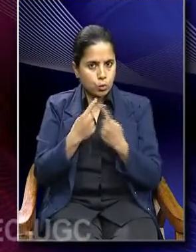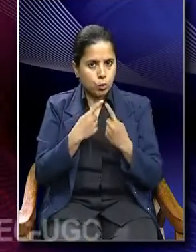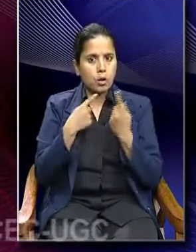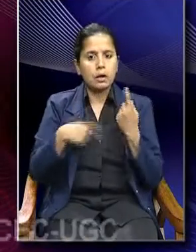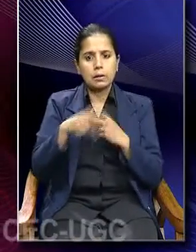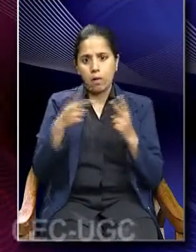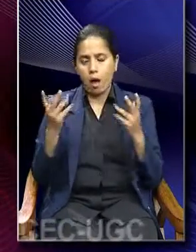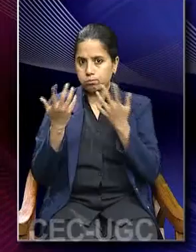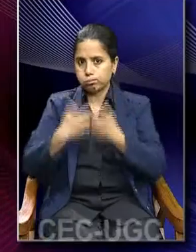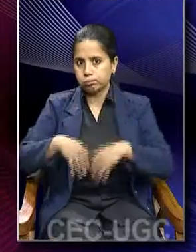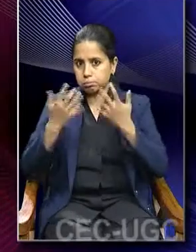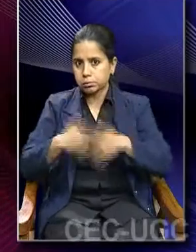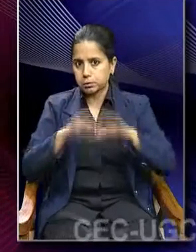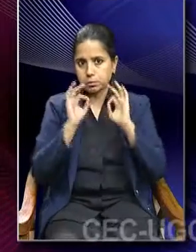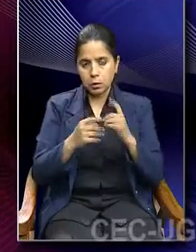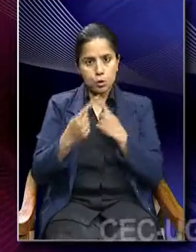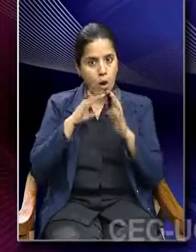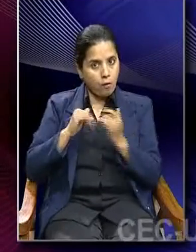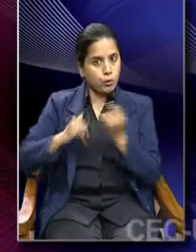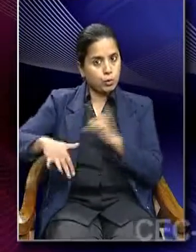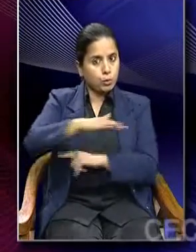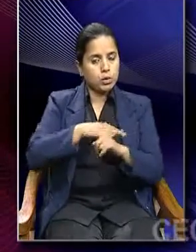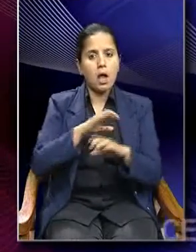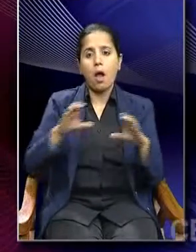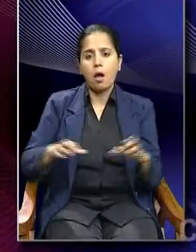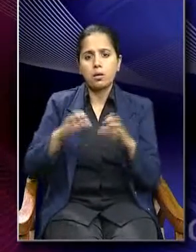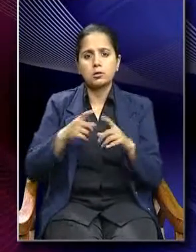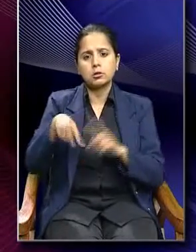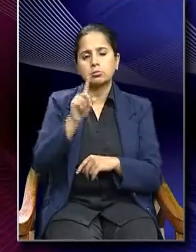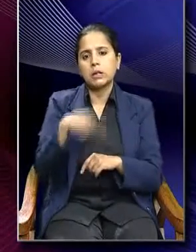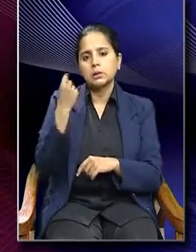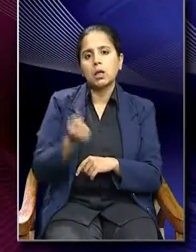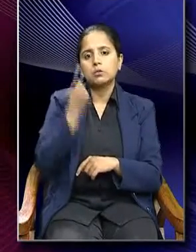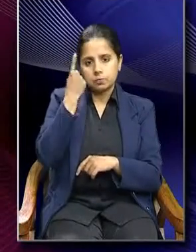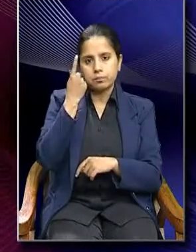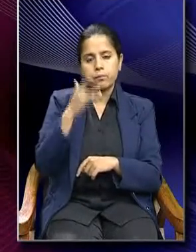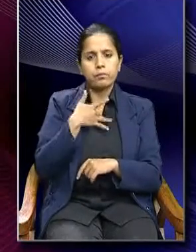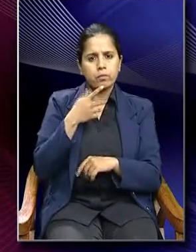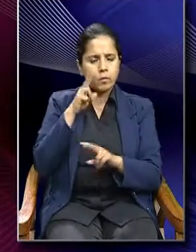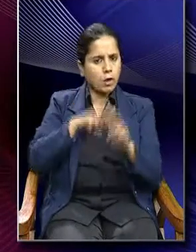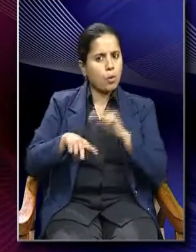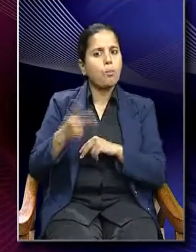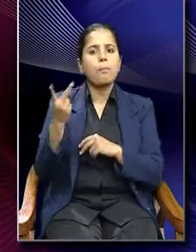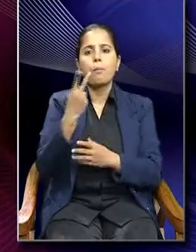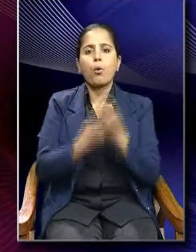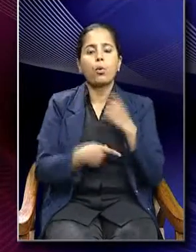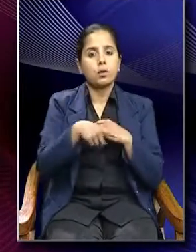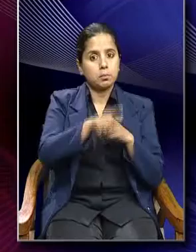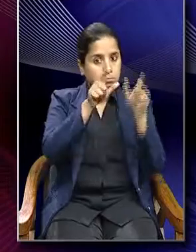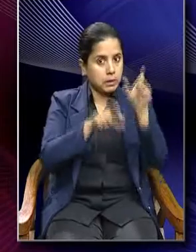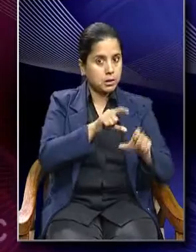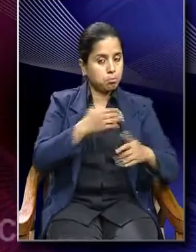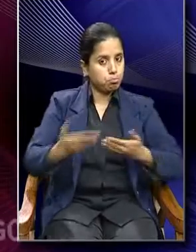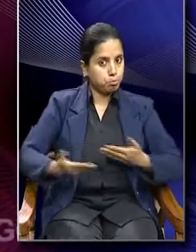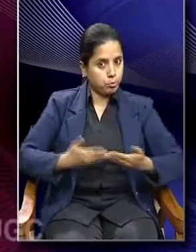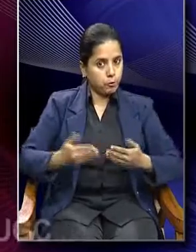other members in the society. So, action has to be understood by both the individual